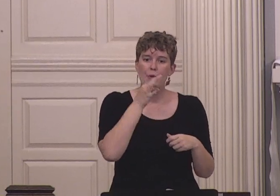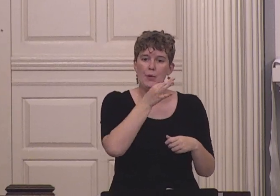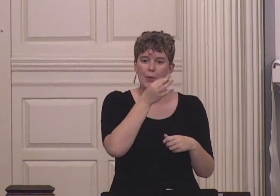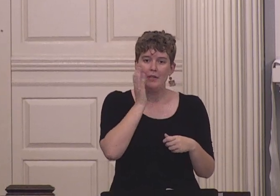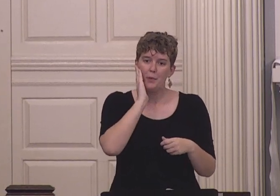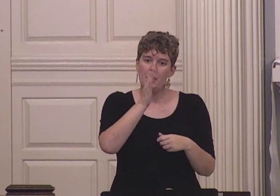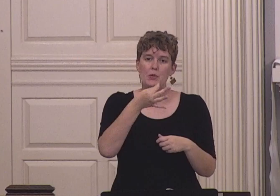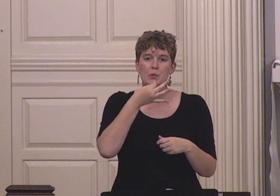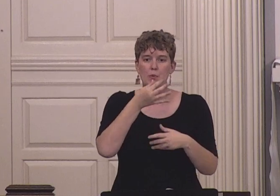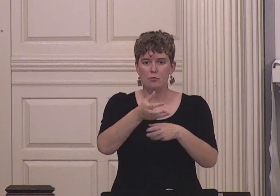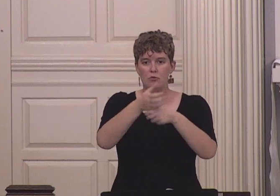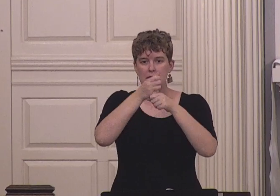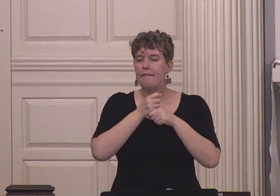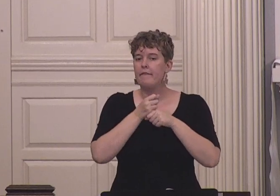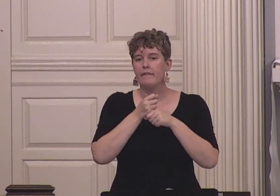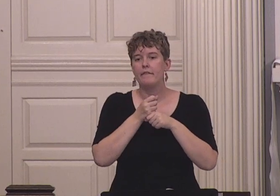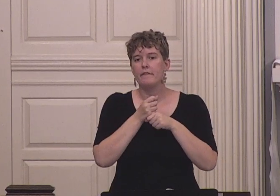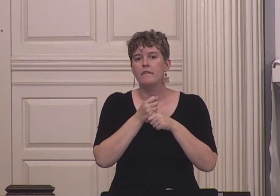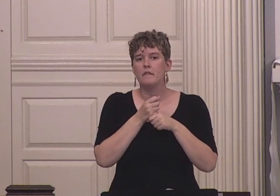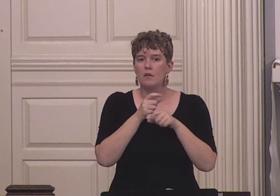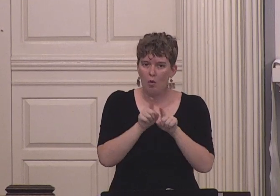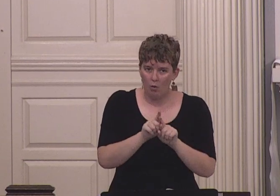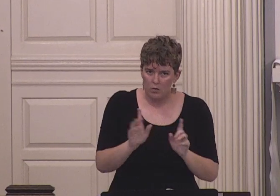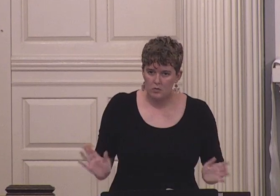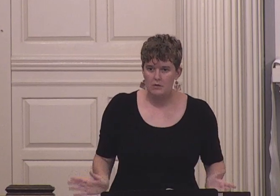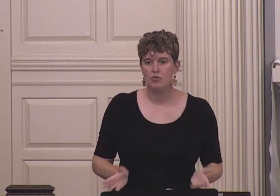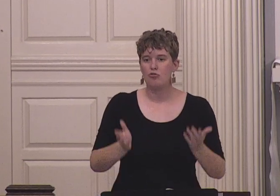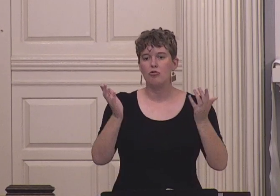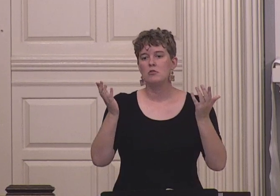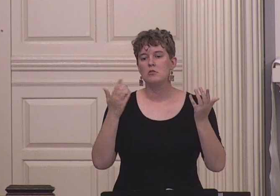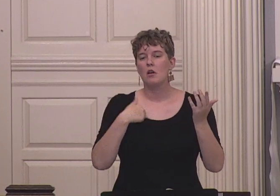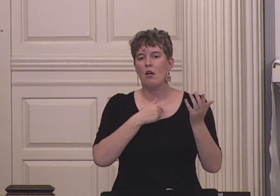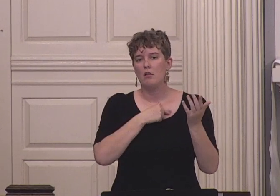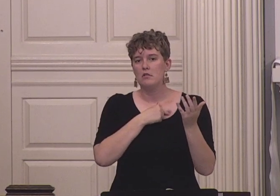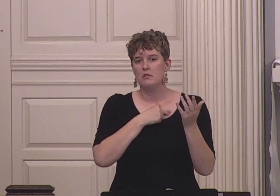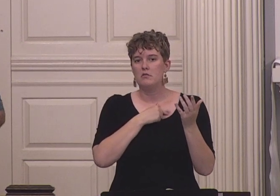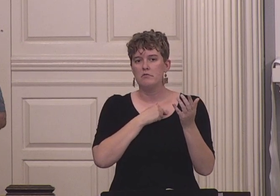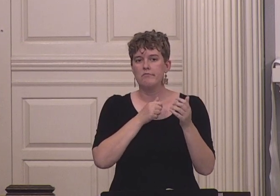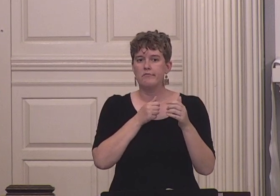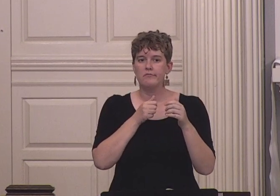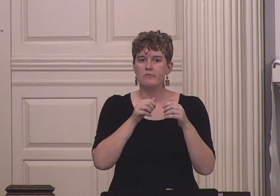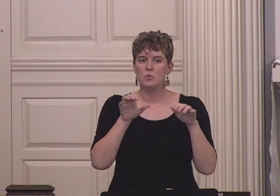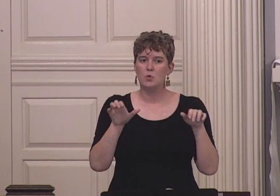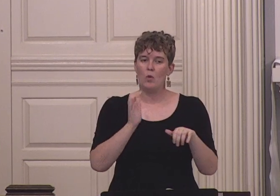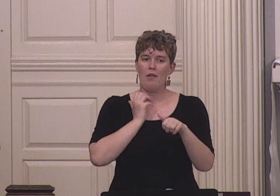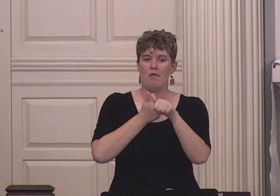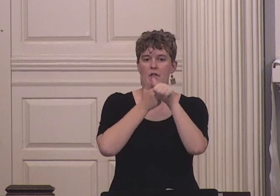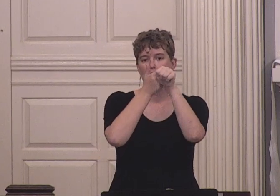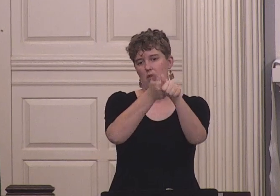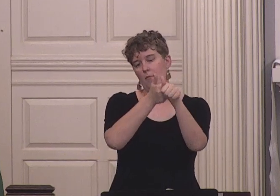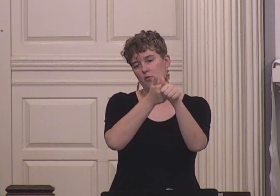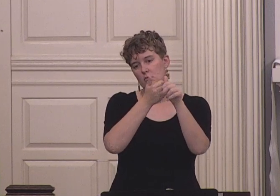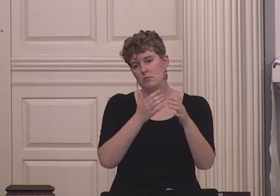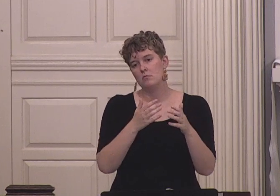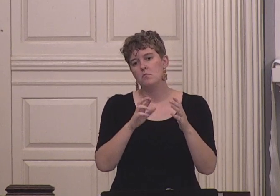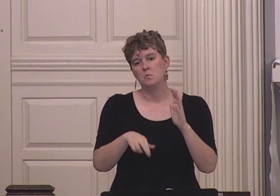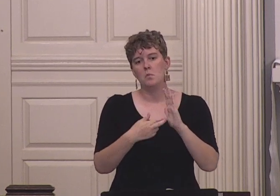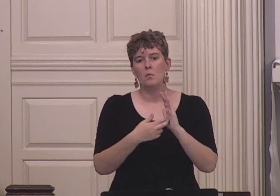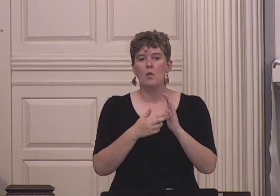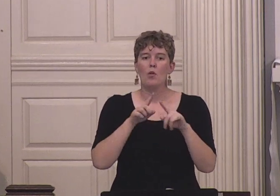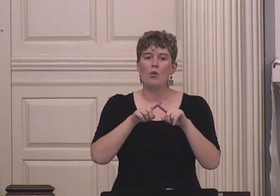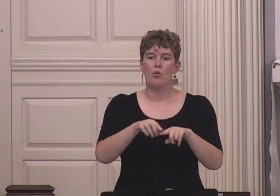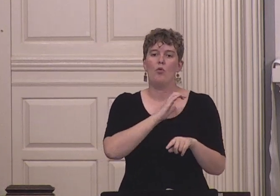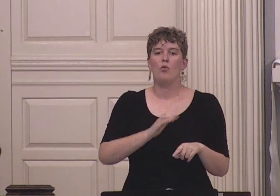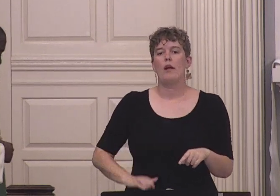going to receive again encourage us on our discipleship through Christ our Lord.